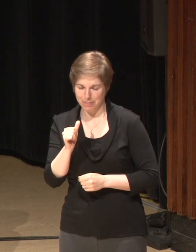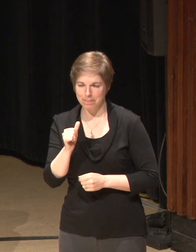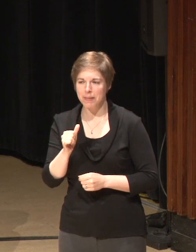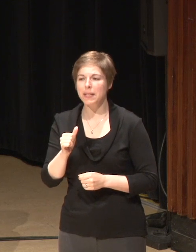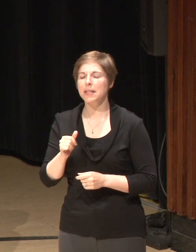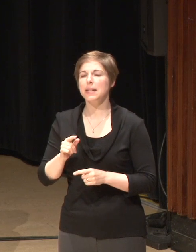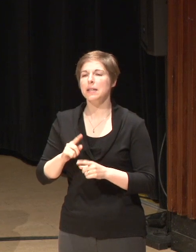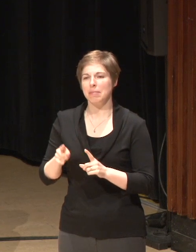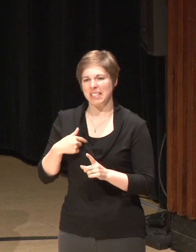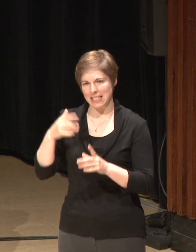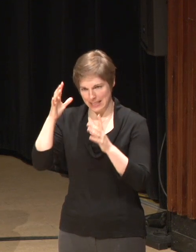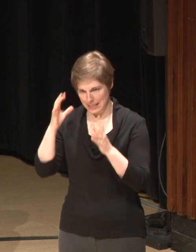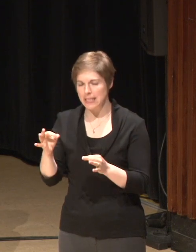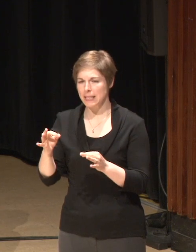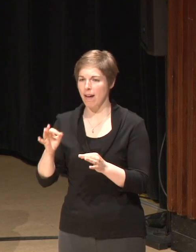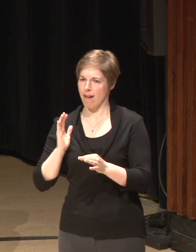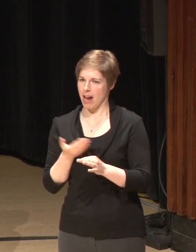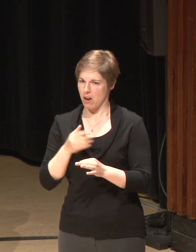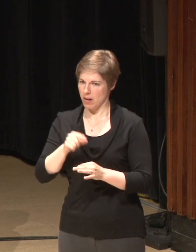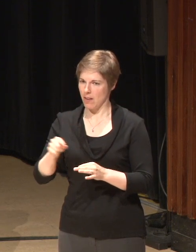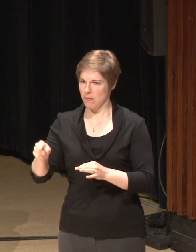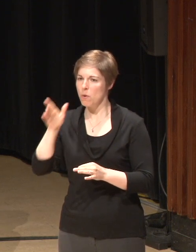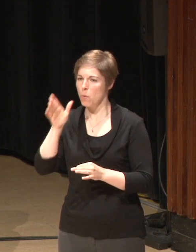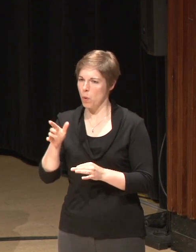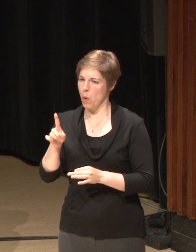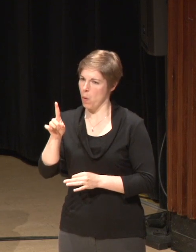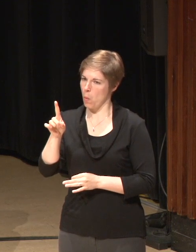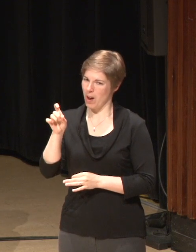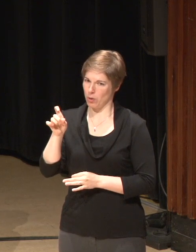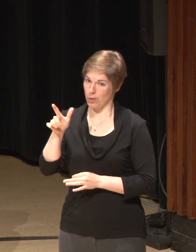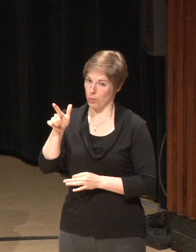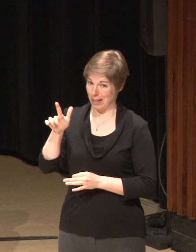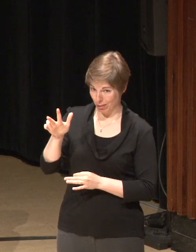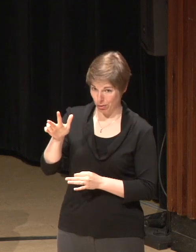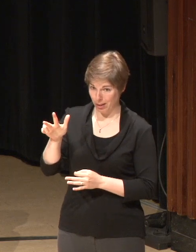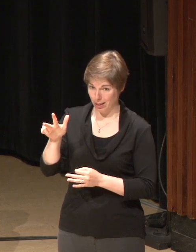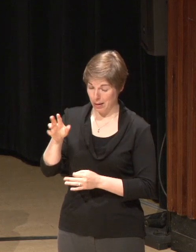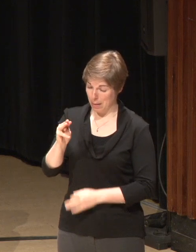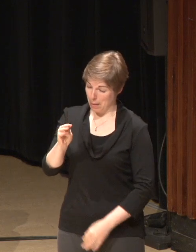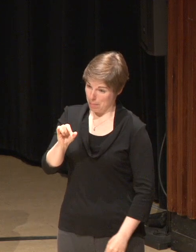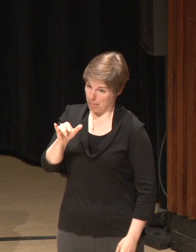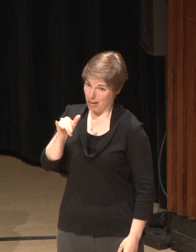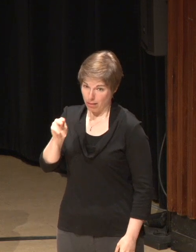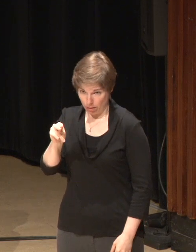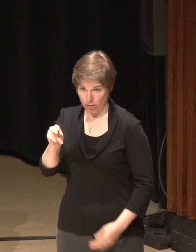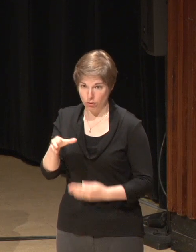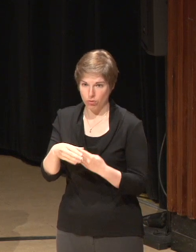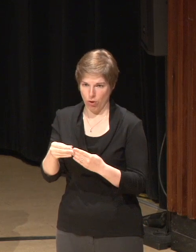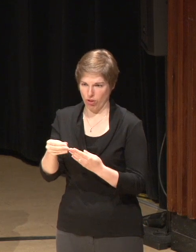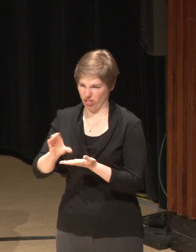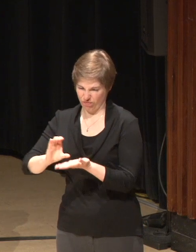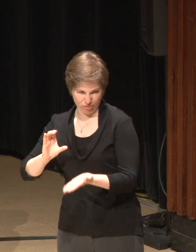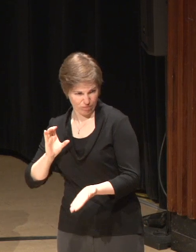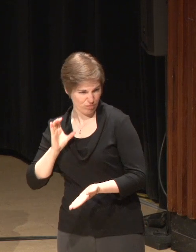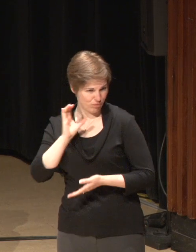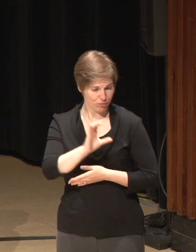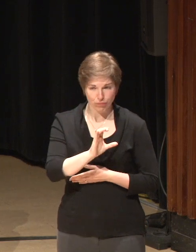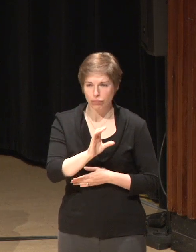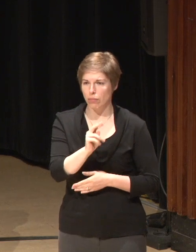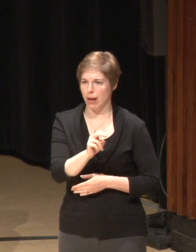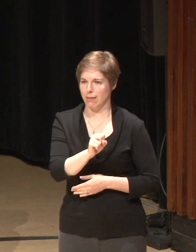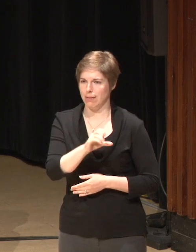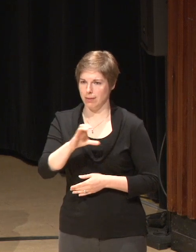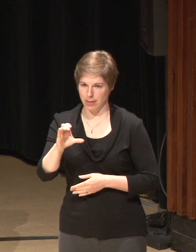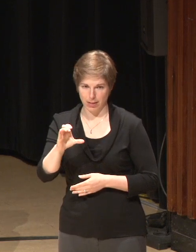invest $123 million in the NSCC to create a community